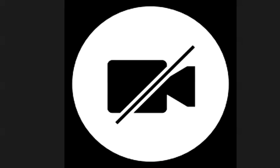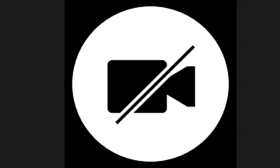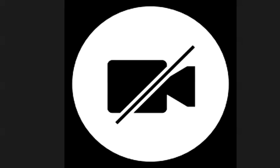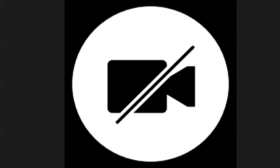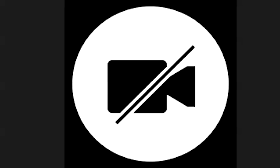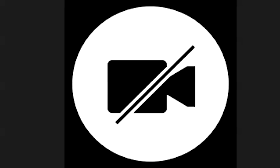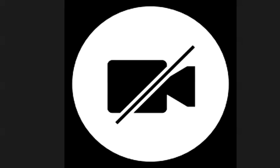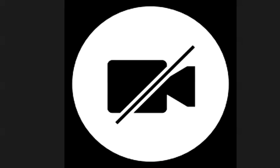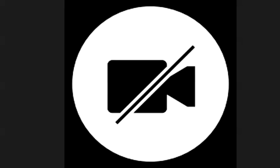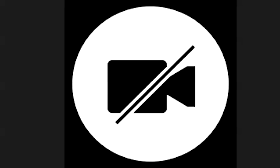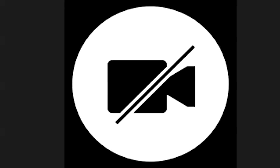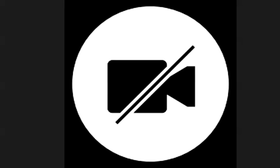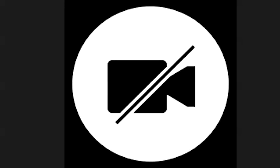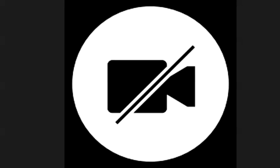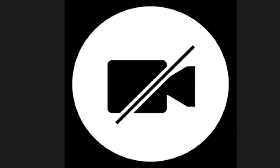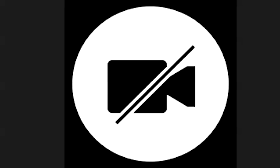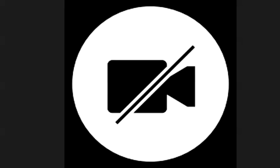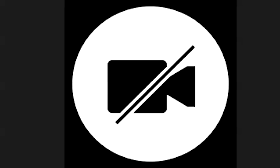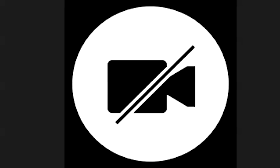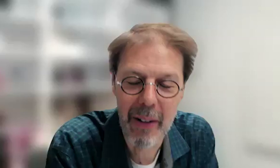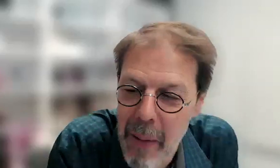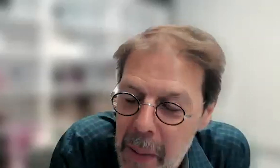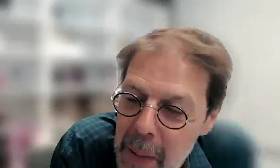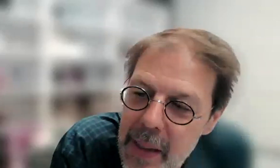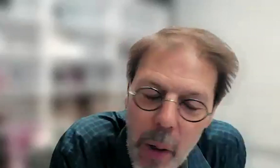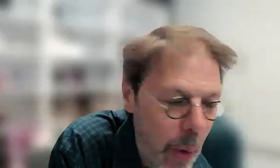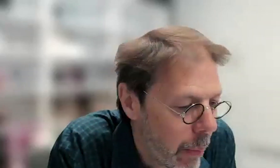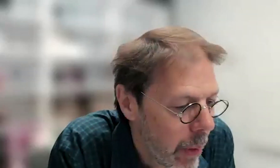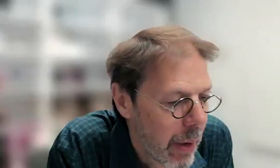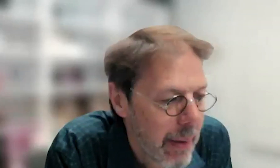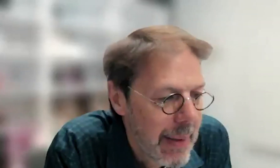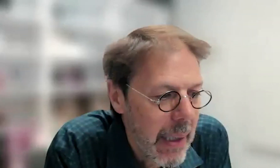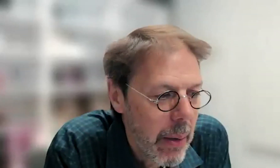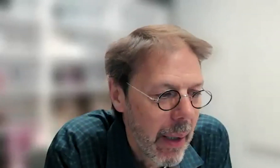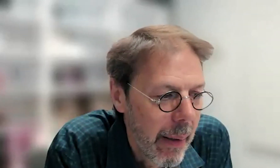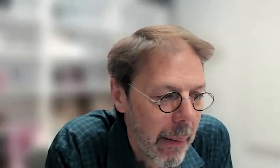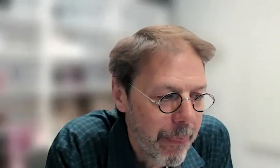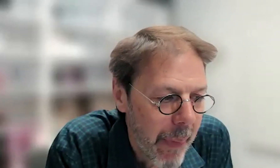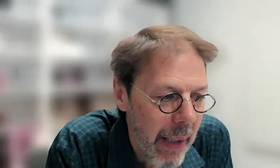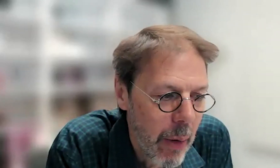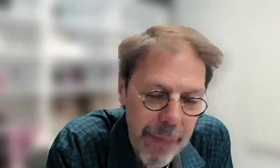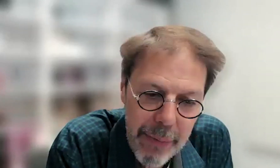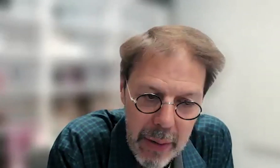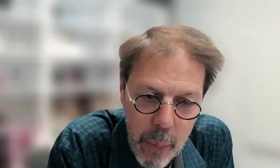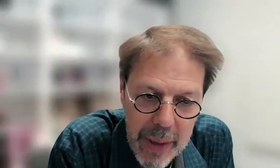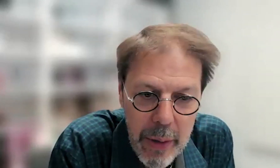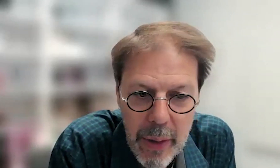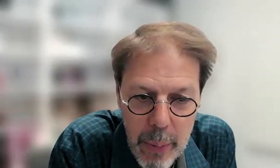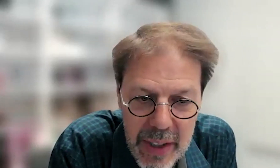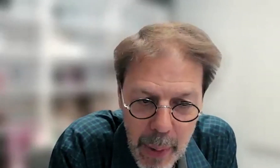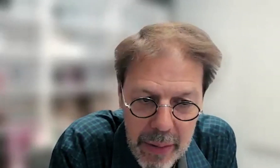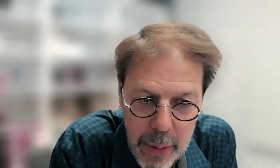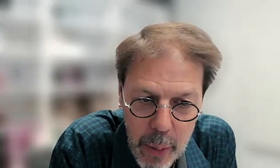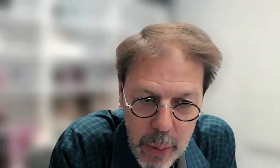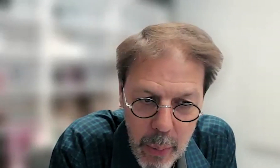Yeah. Yes, Uh, yes. all right. Okay. So I want to see, I don't know, Vivienne, whether you